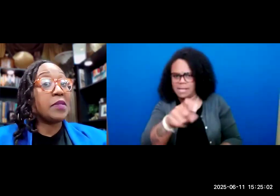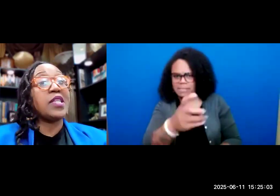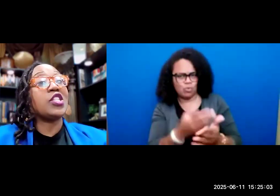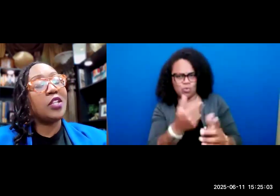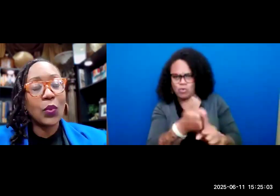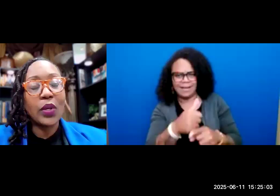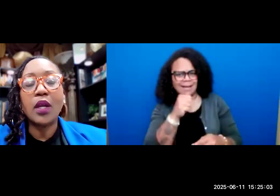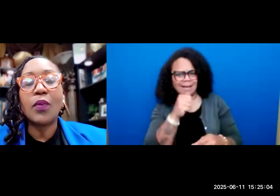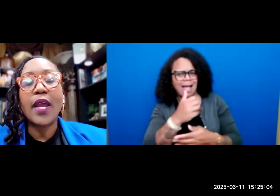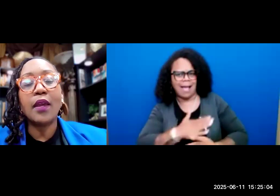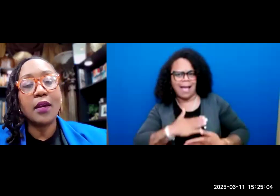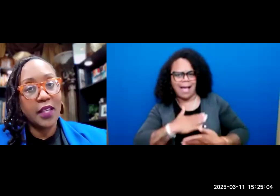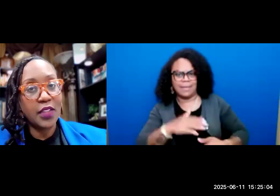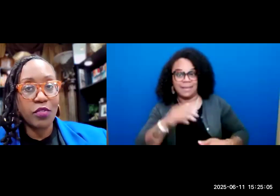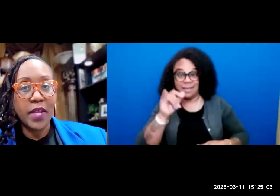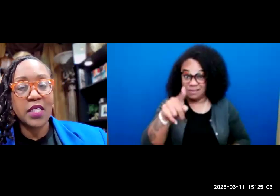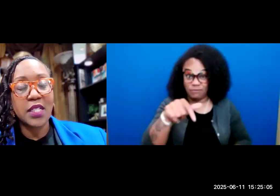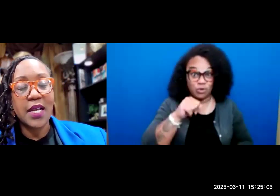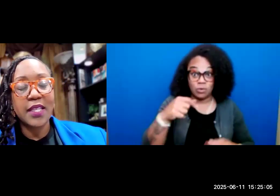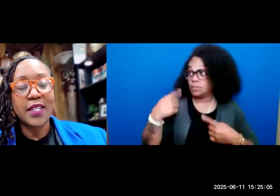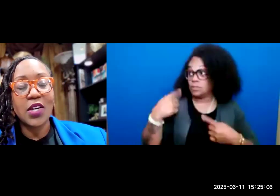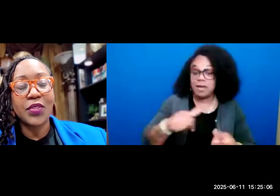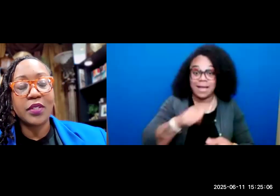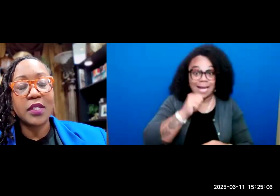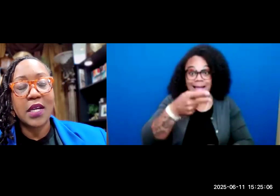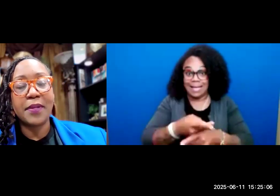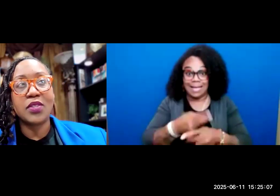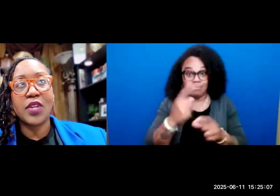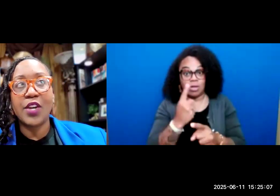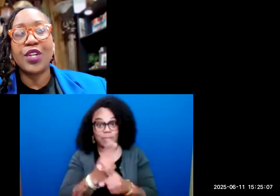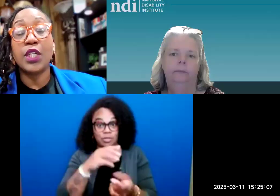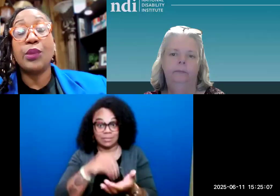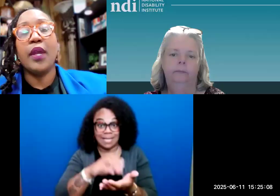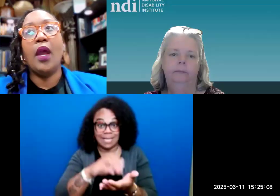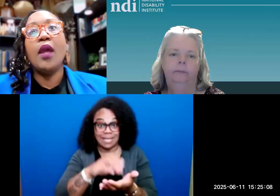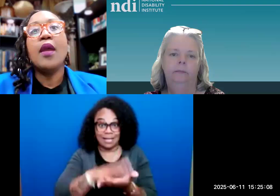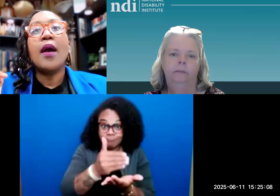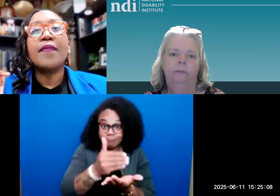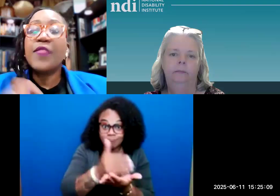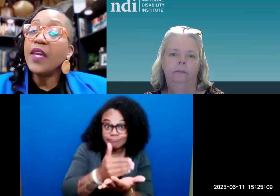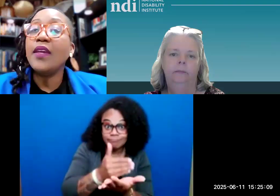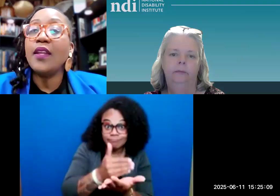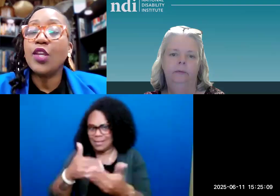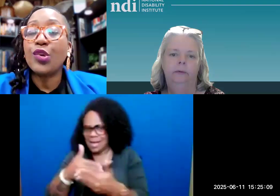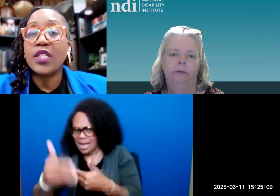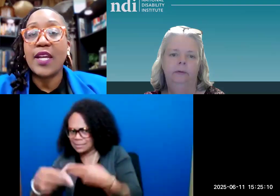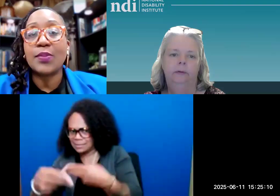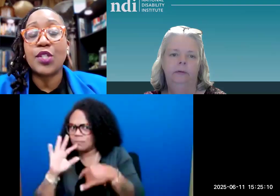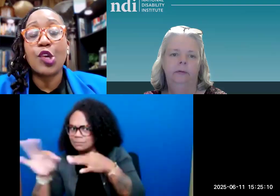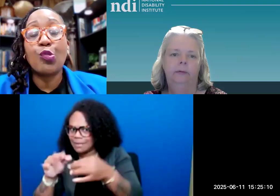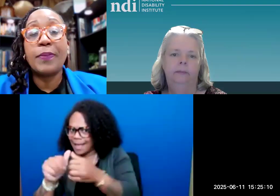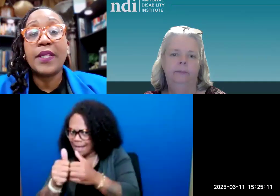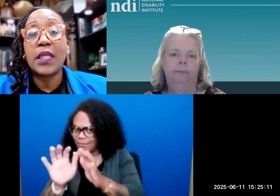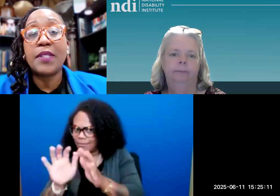have that documentation in order, right? Again, the remaining slides has all the topics on how you're going to do that. Then your